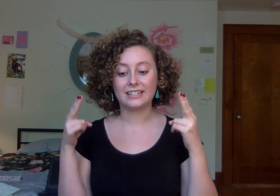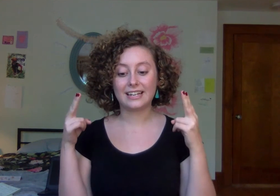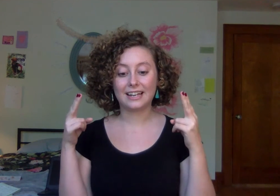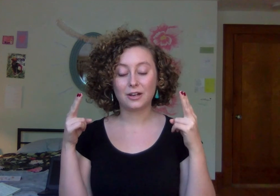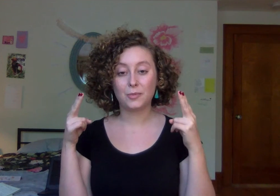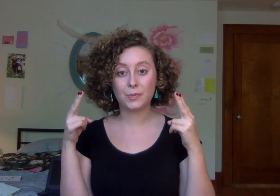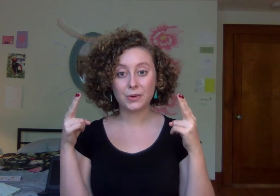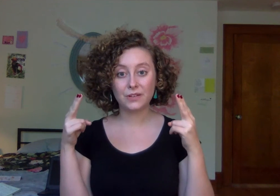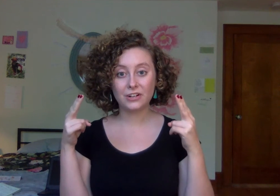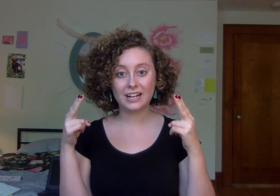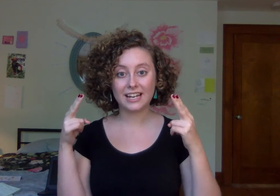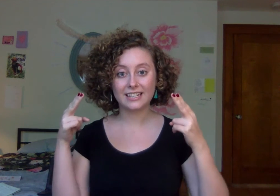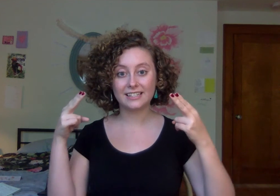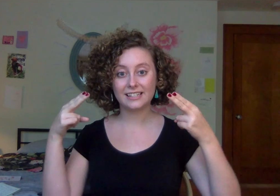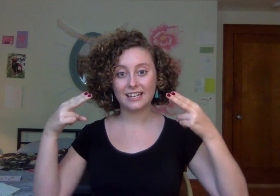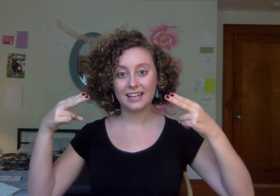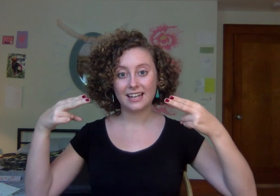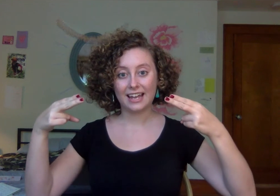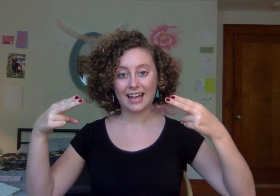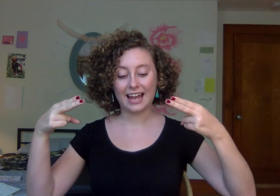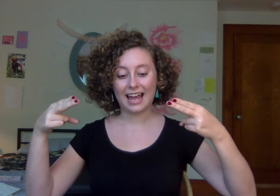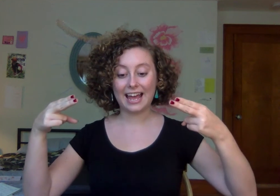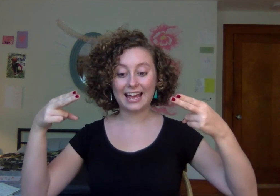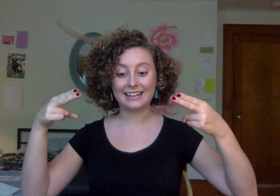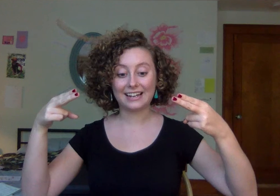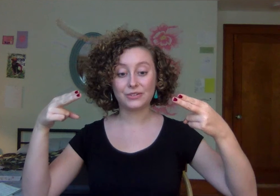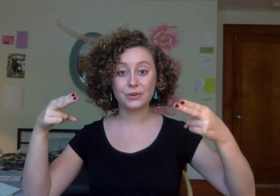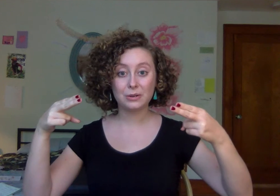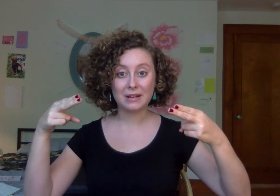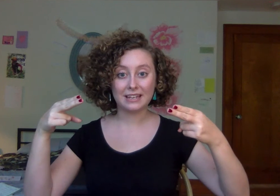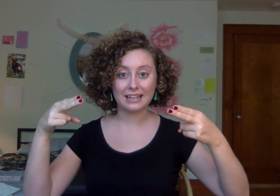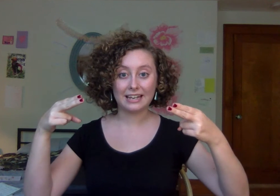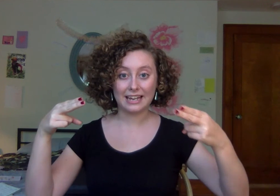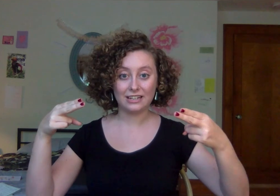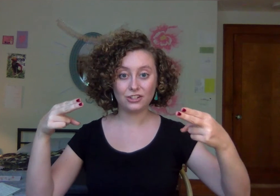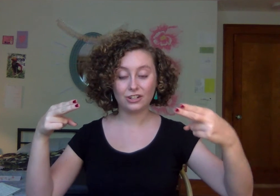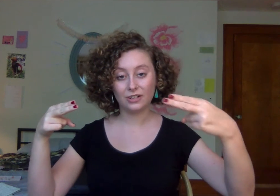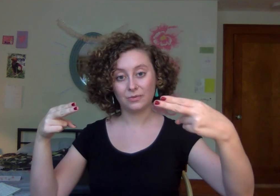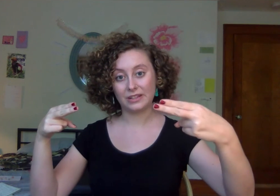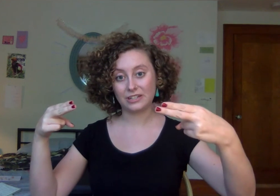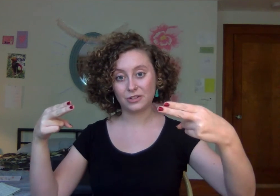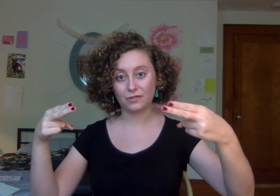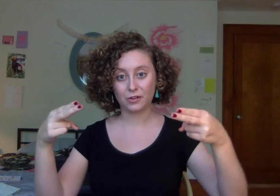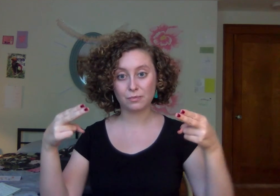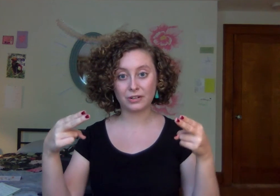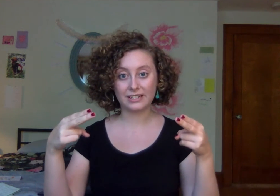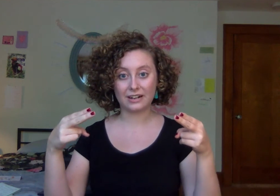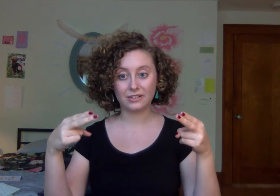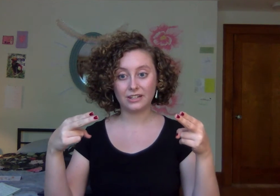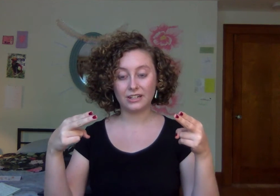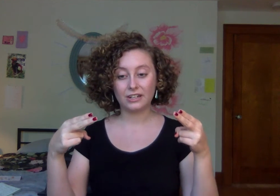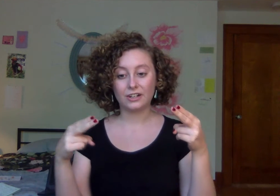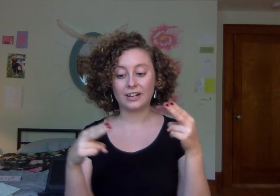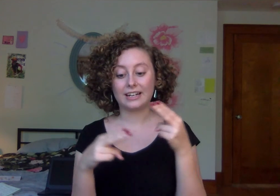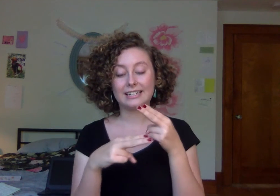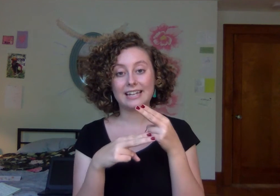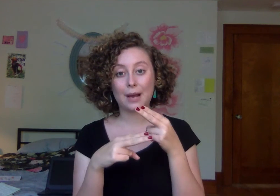take both of your hands, and as though you're making an H with these two fingers pointed out, you're going to tap